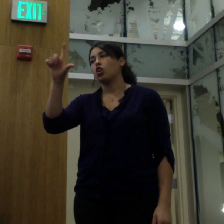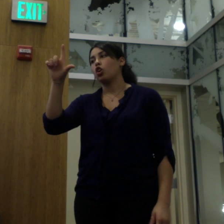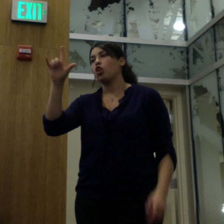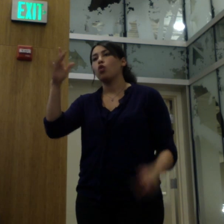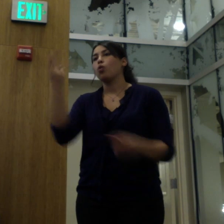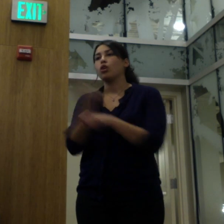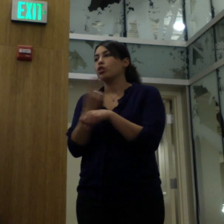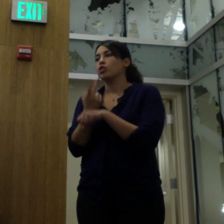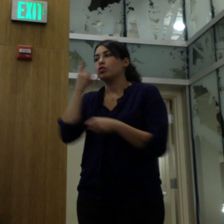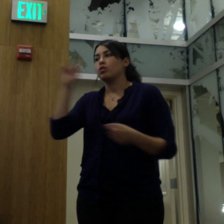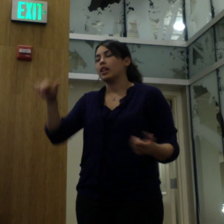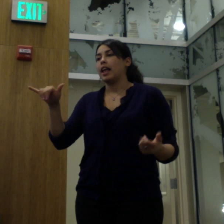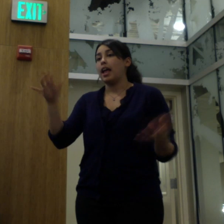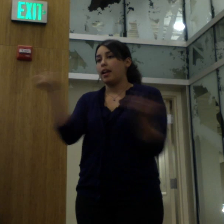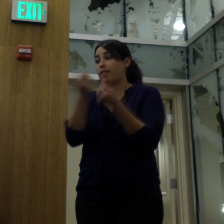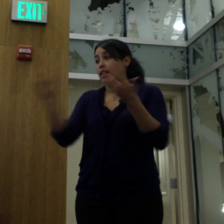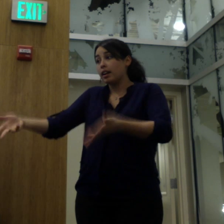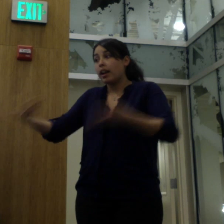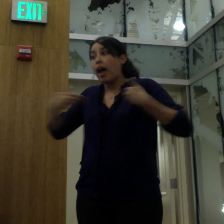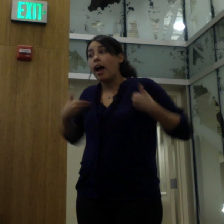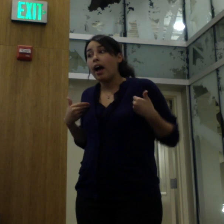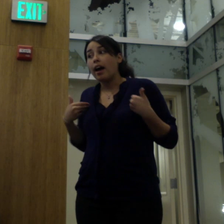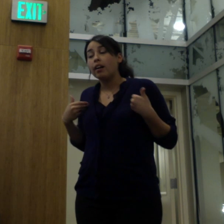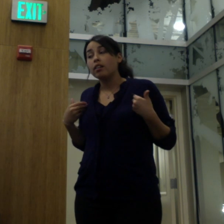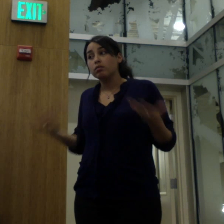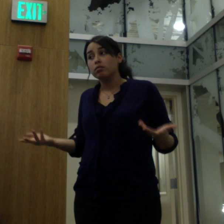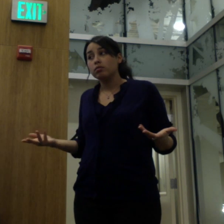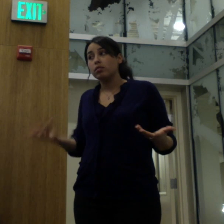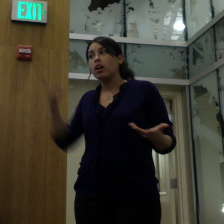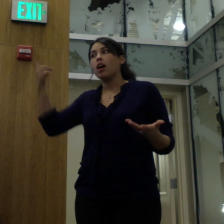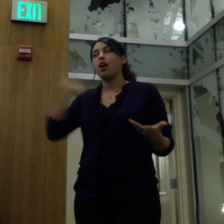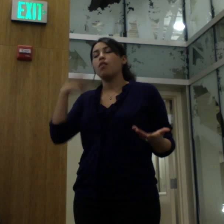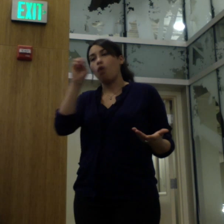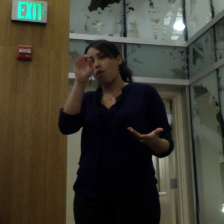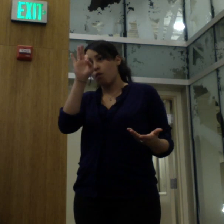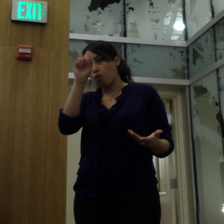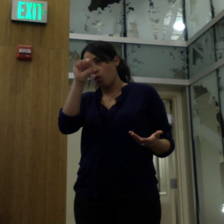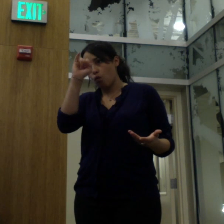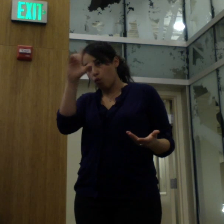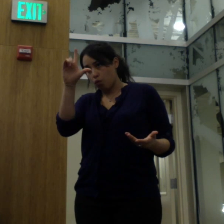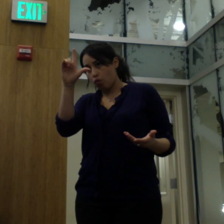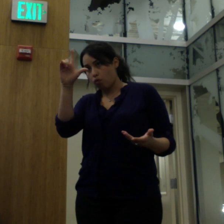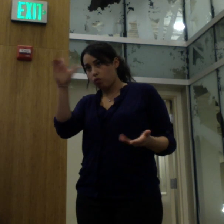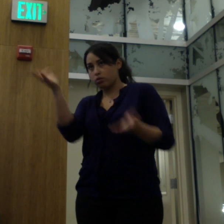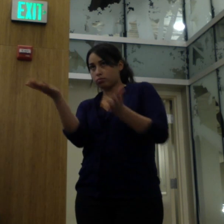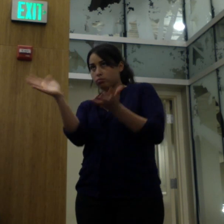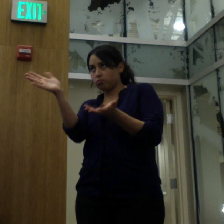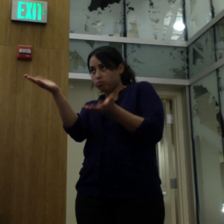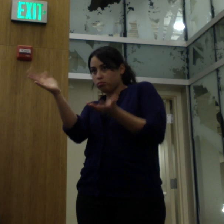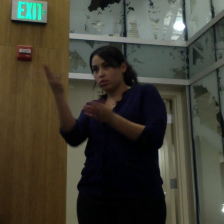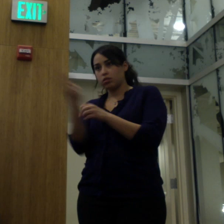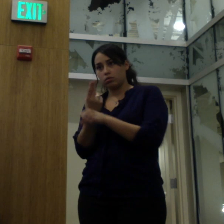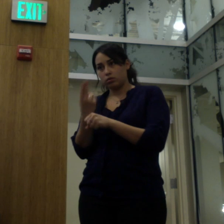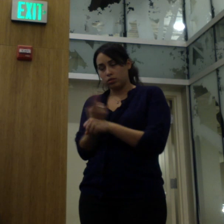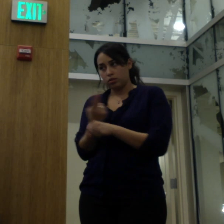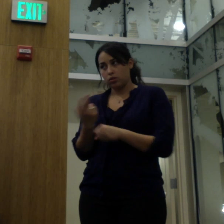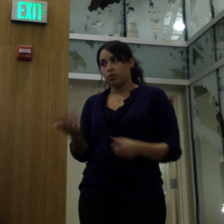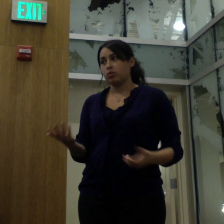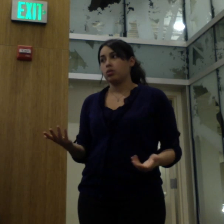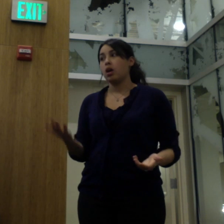With everything that's here, I've got the aluminum foil that I can use to signal with.